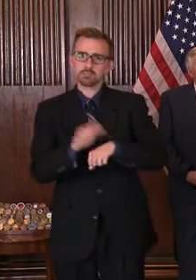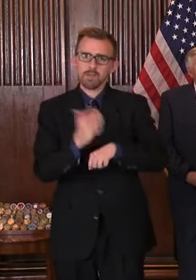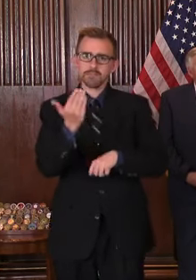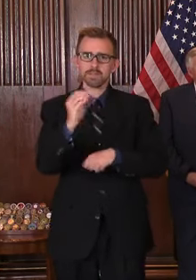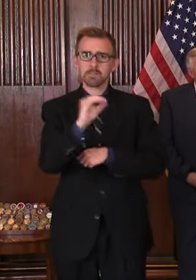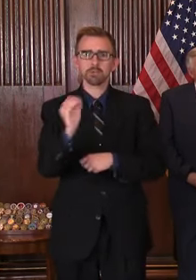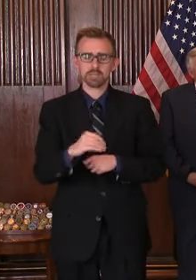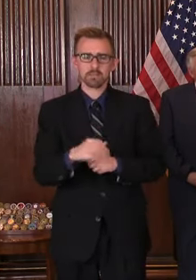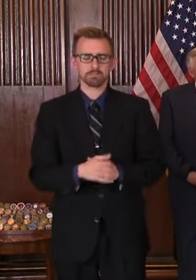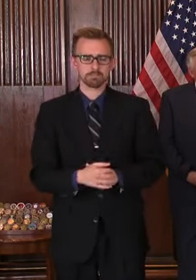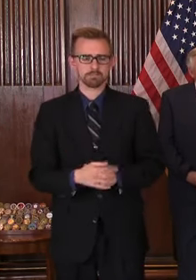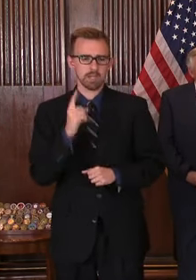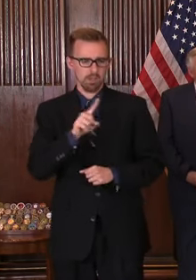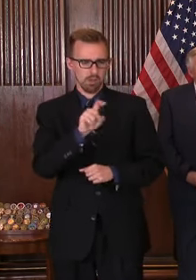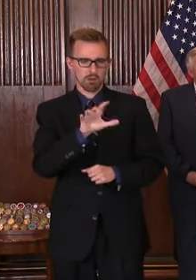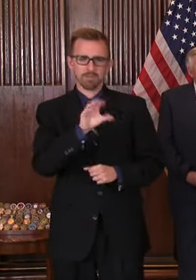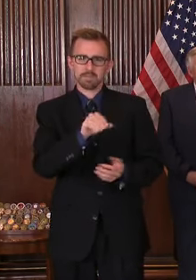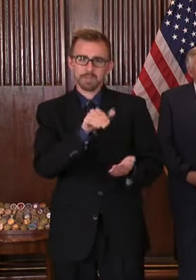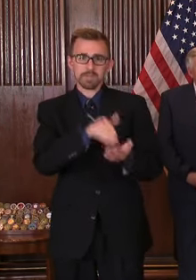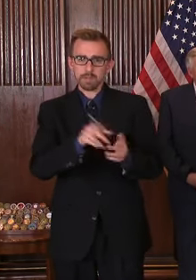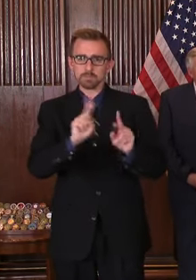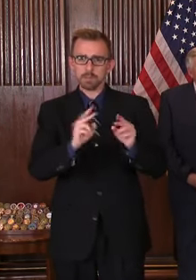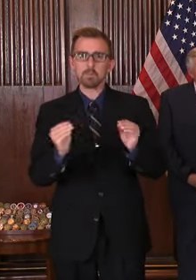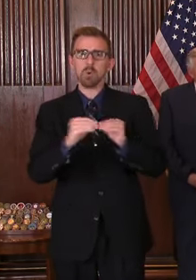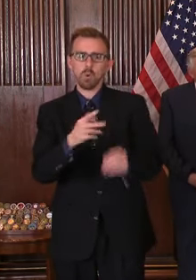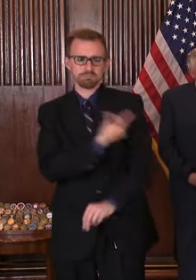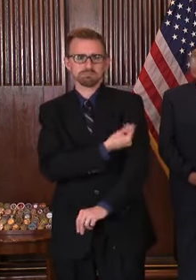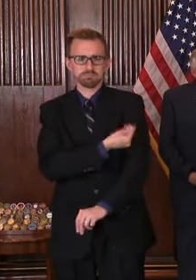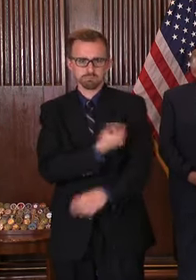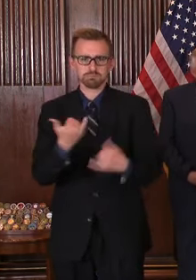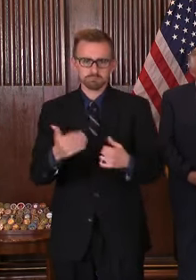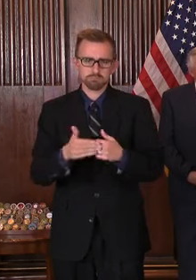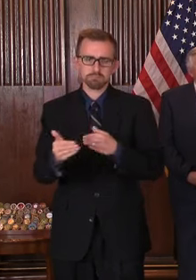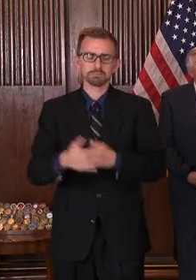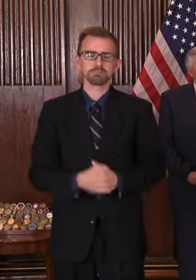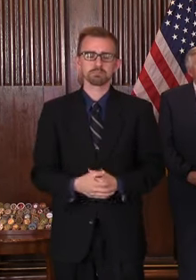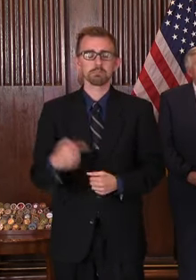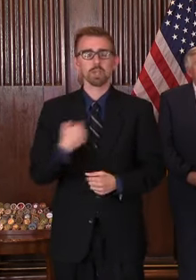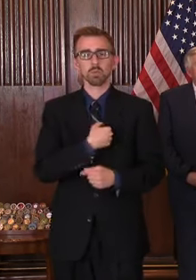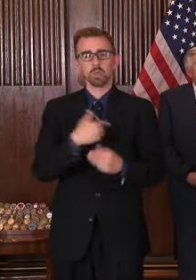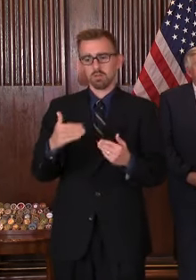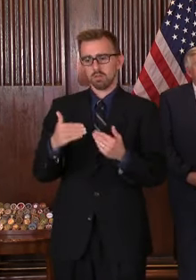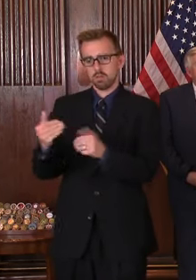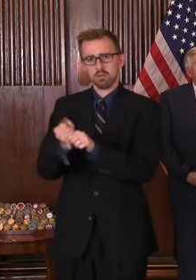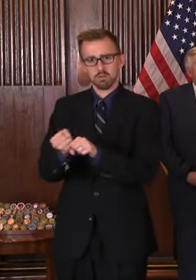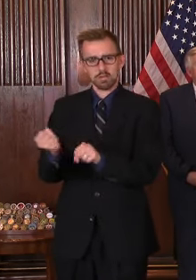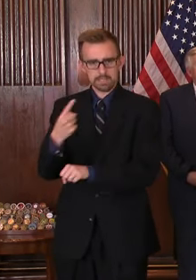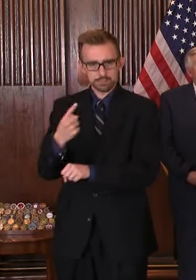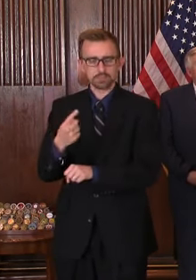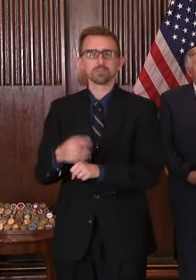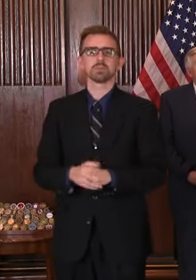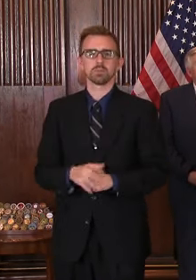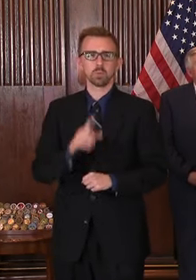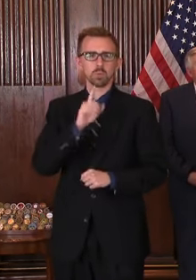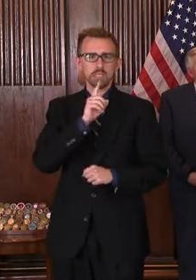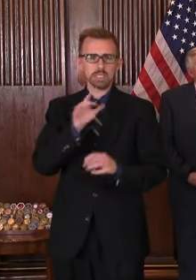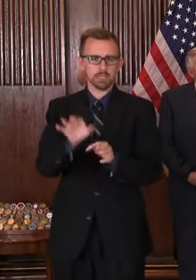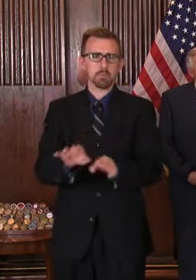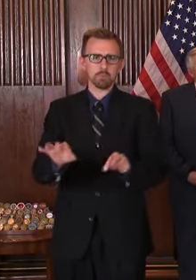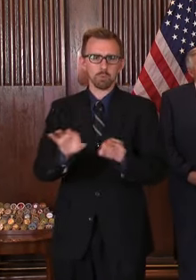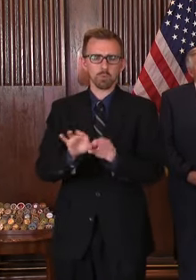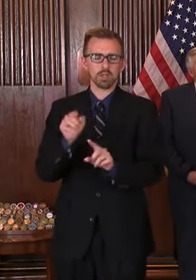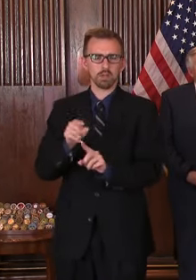15%, which I think was 150,000. So as we move into next year, it's just really